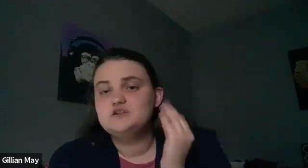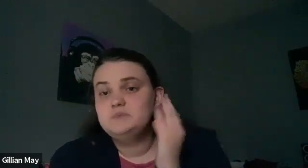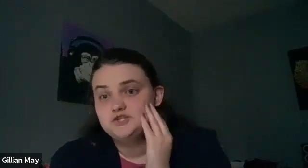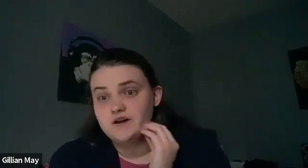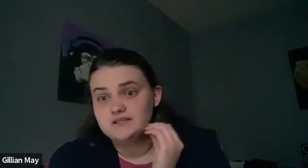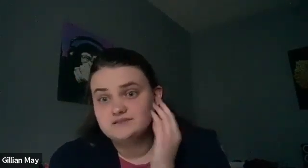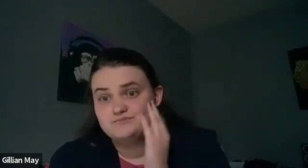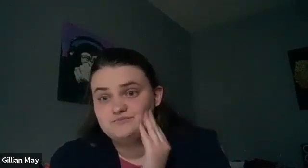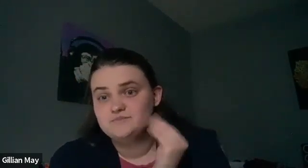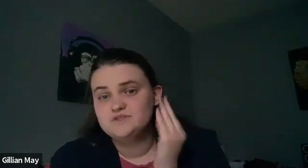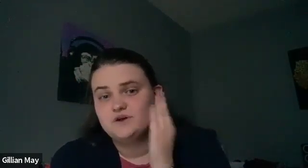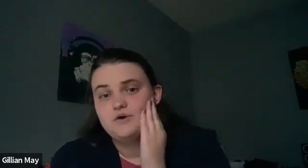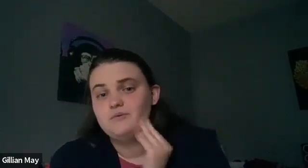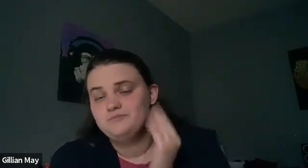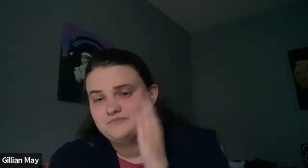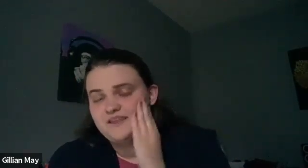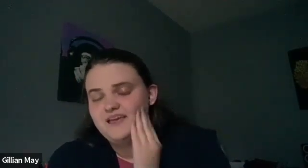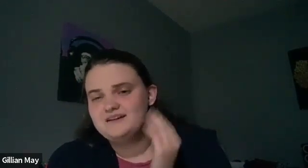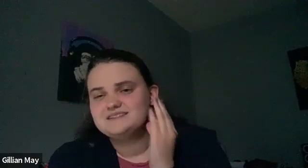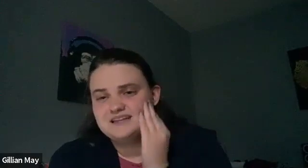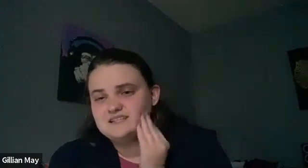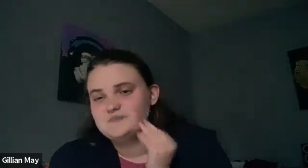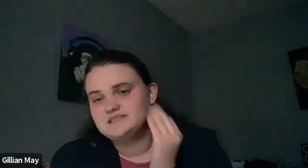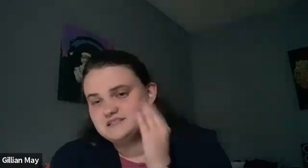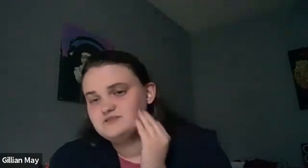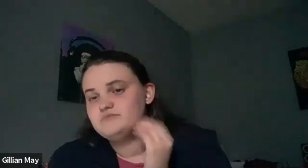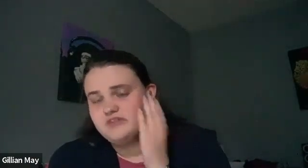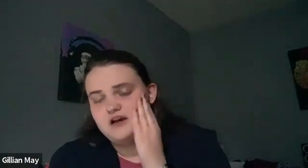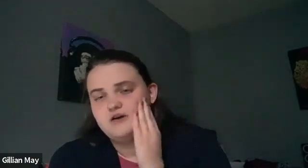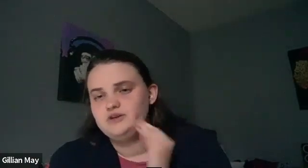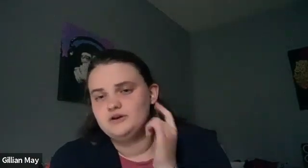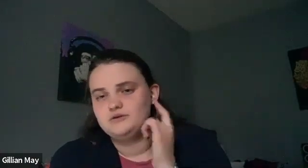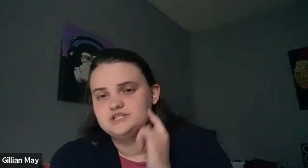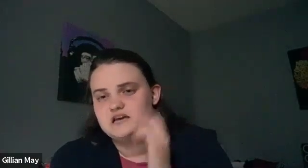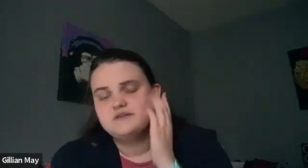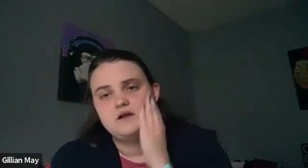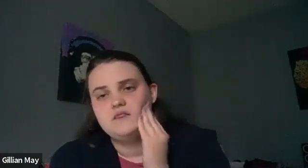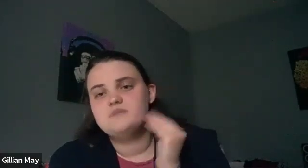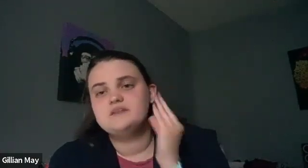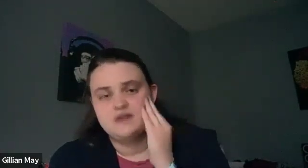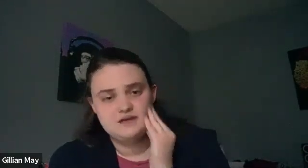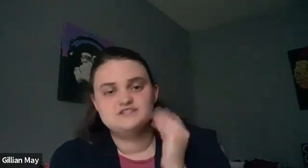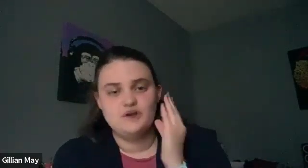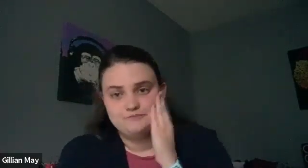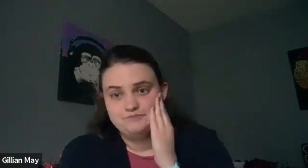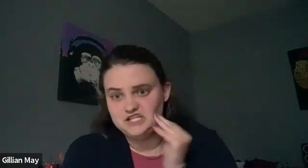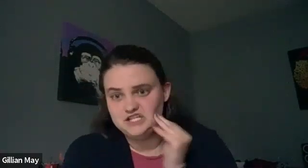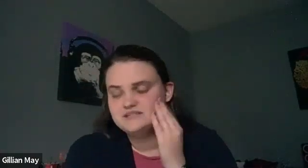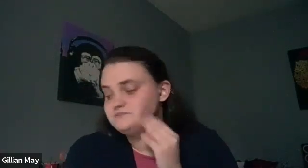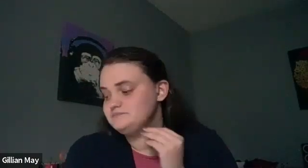peach fuzz. So I was like, that does make sense with how, cheeks have hair on them and that. So peach fuzz